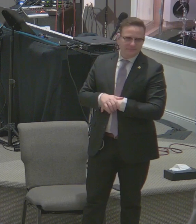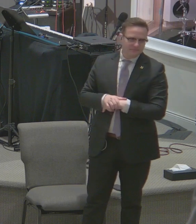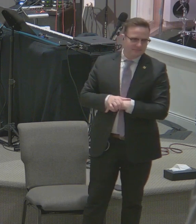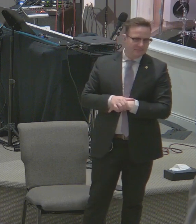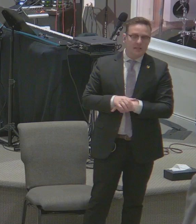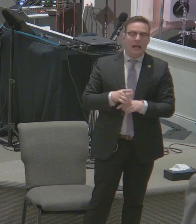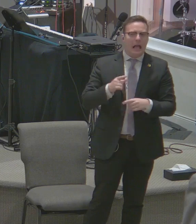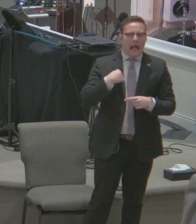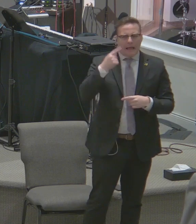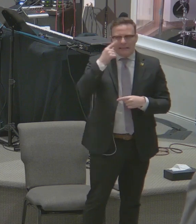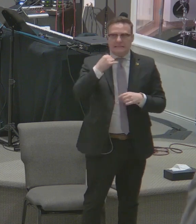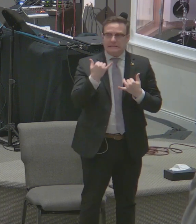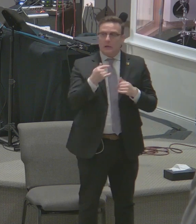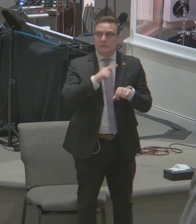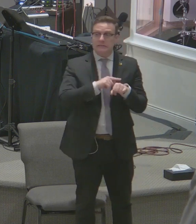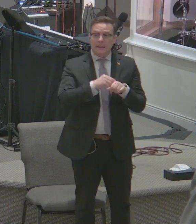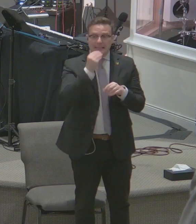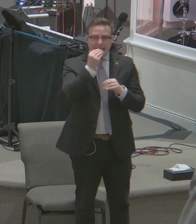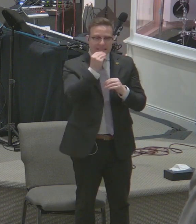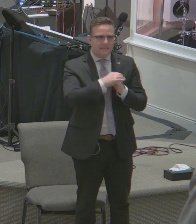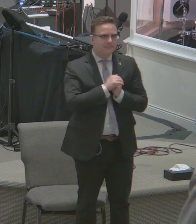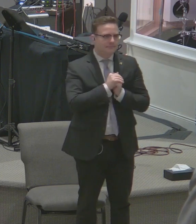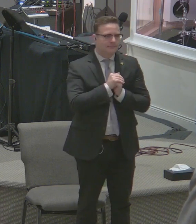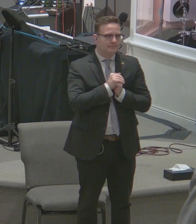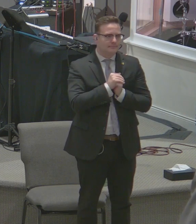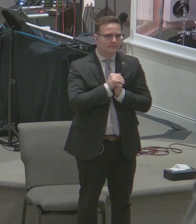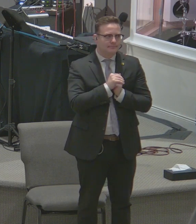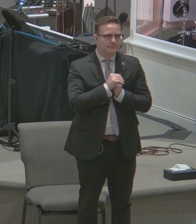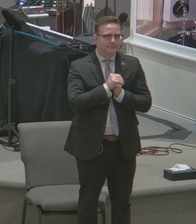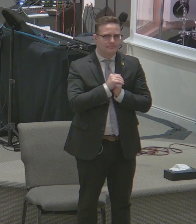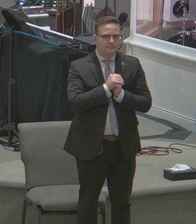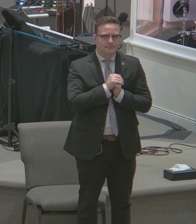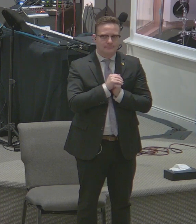I think it's time to eat. But,